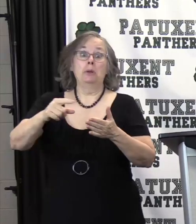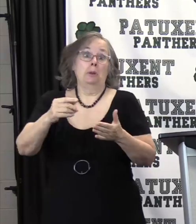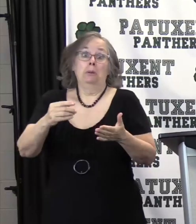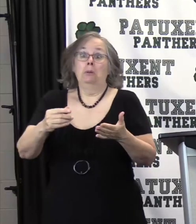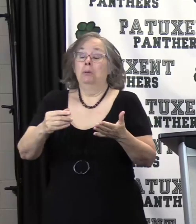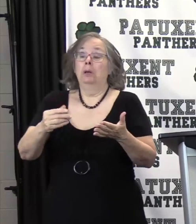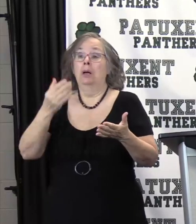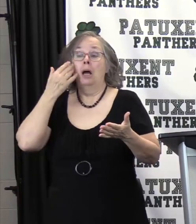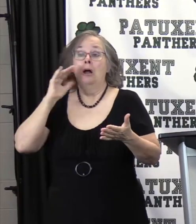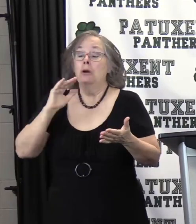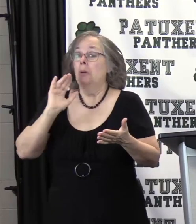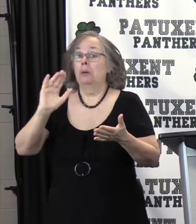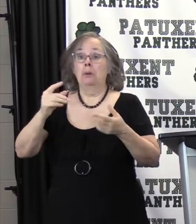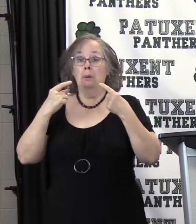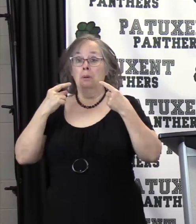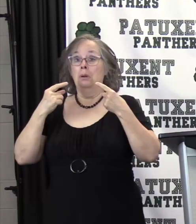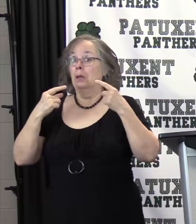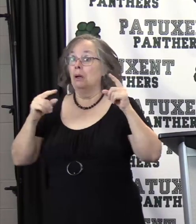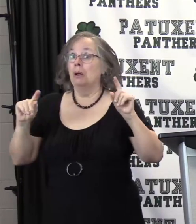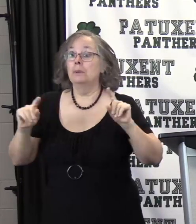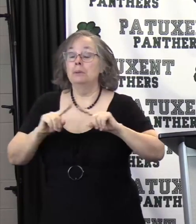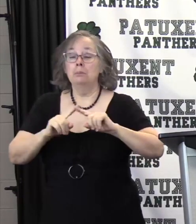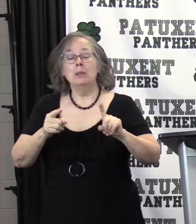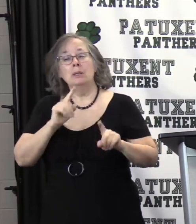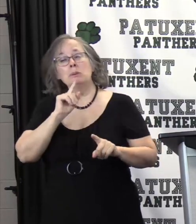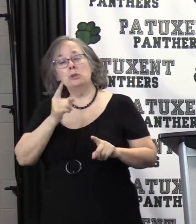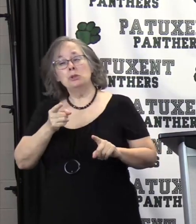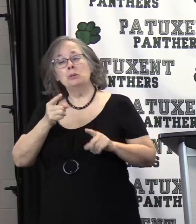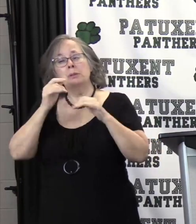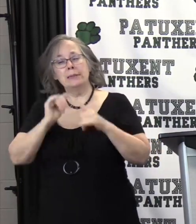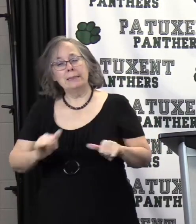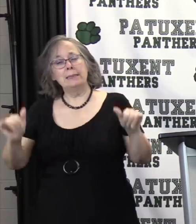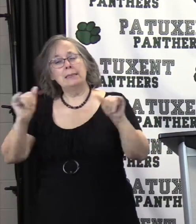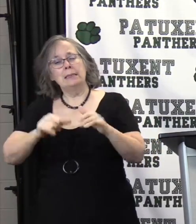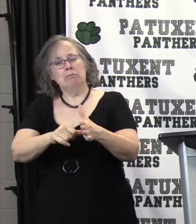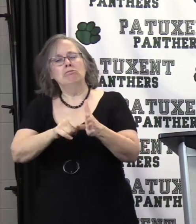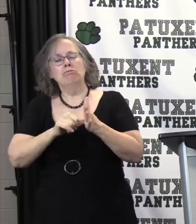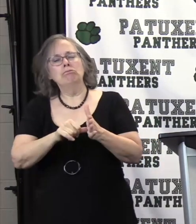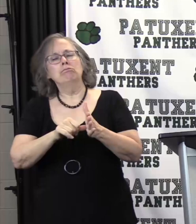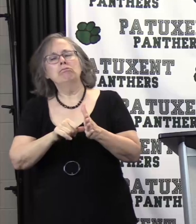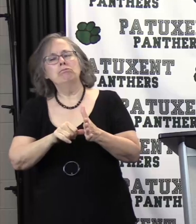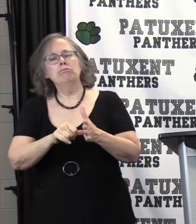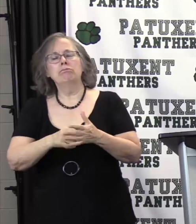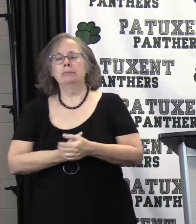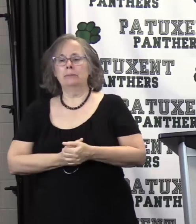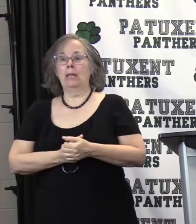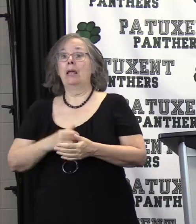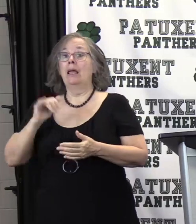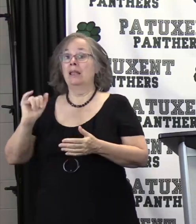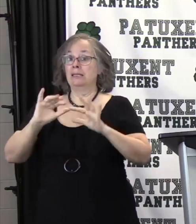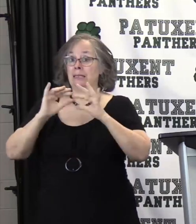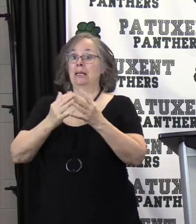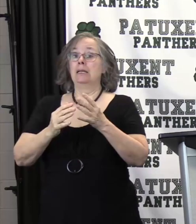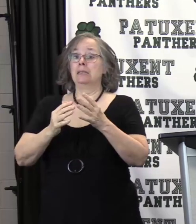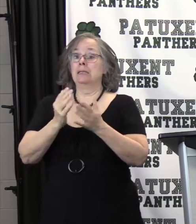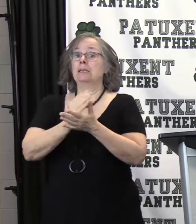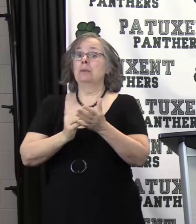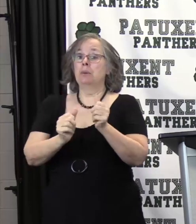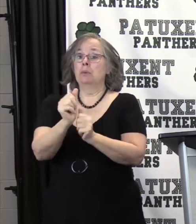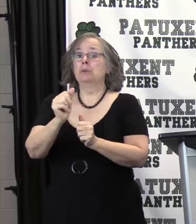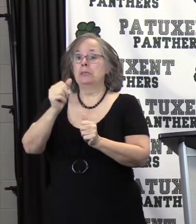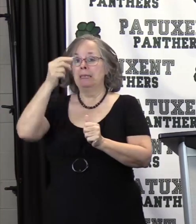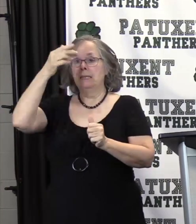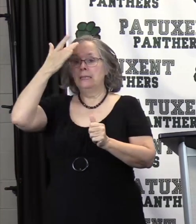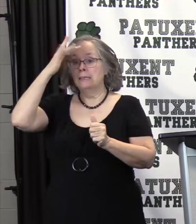I don't know what you've accomplished, but I'm sure it's just as impressive. This class has some of the most